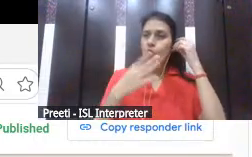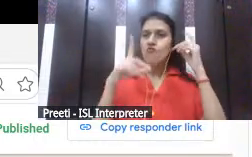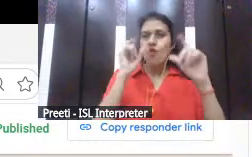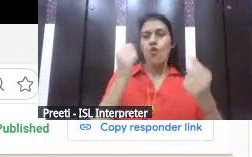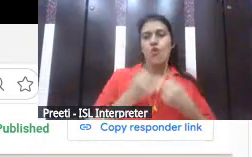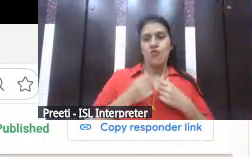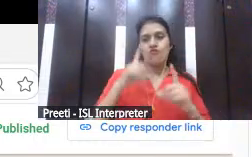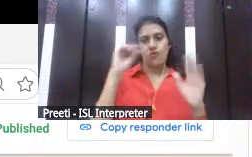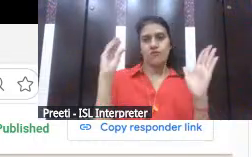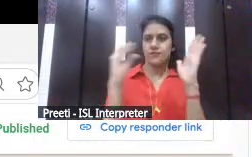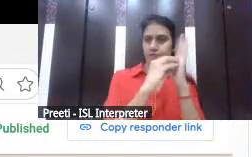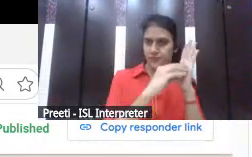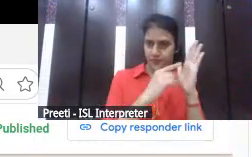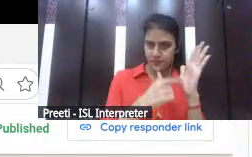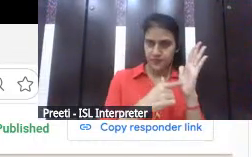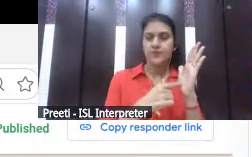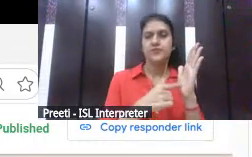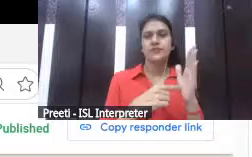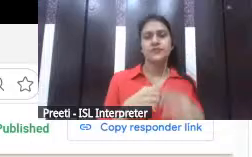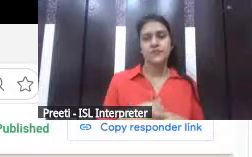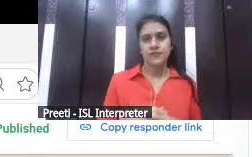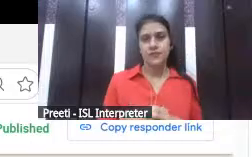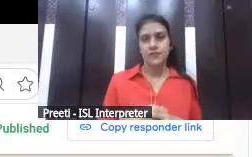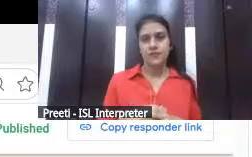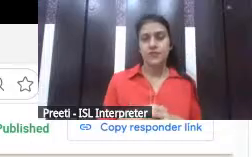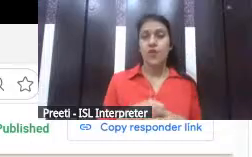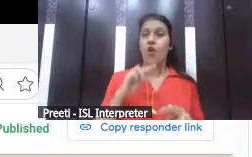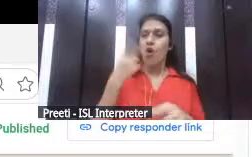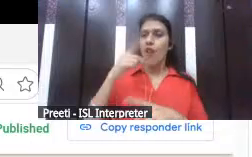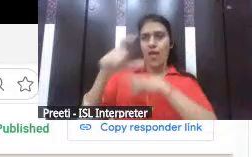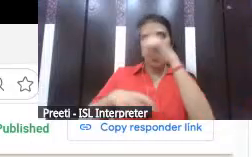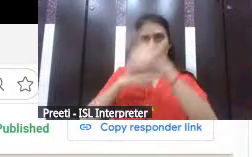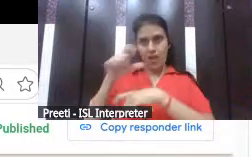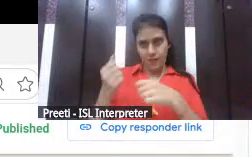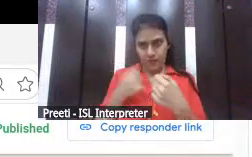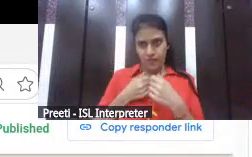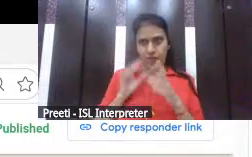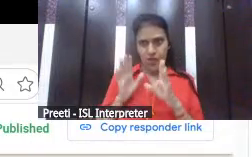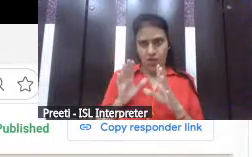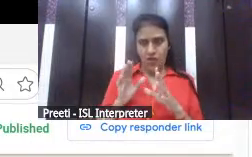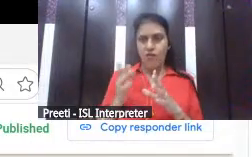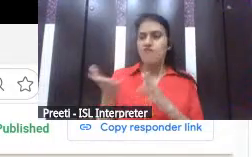yourself. Or if you are applying as a company or organization, it should